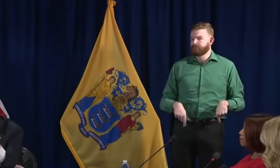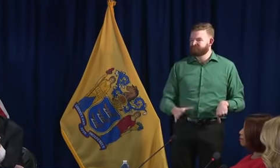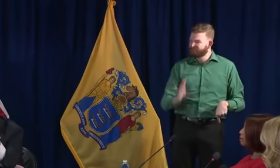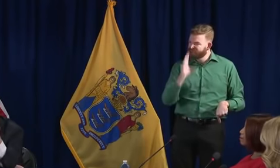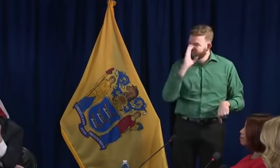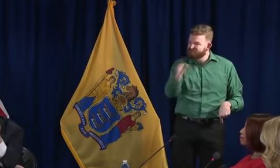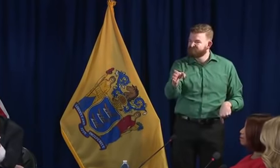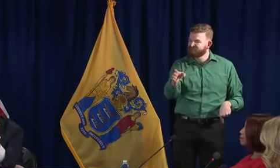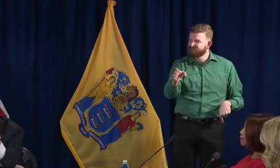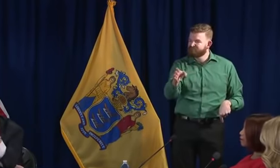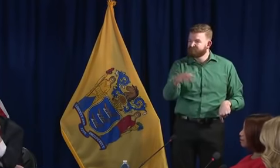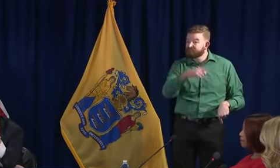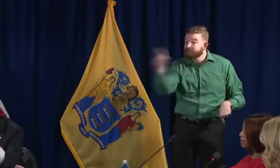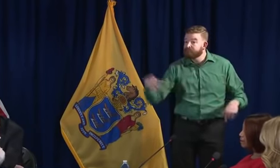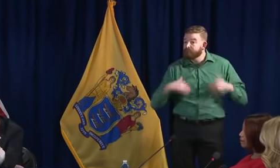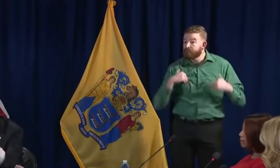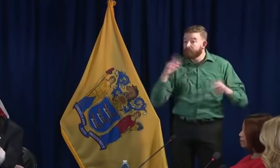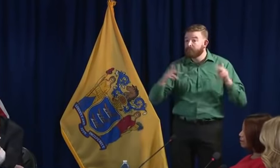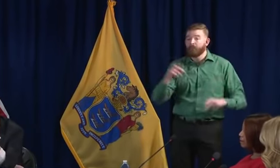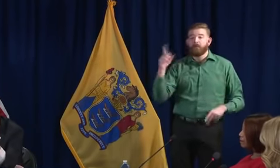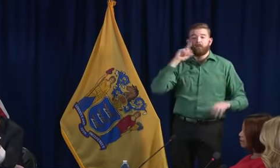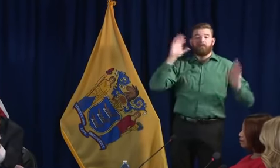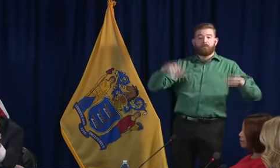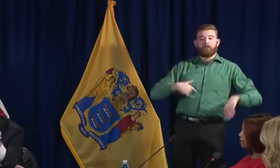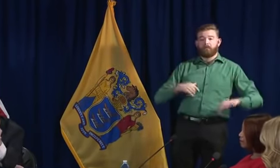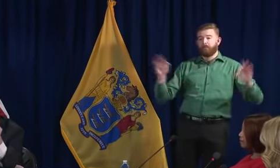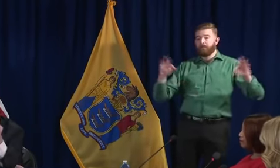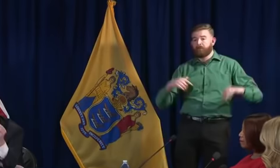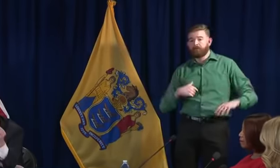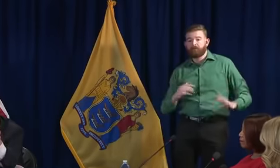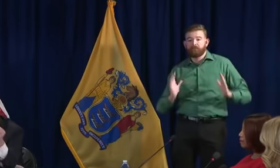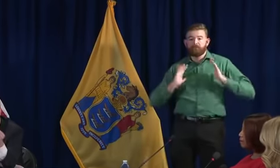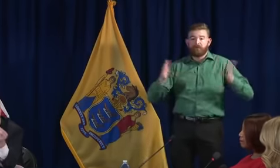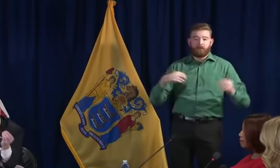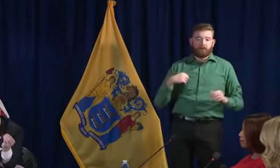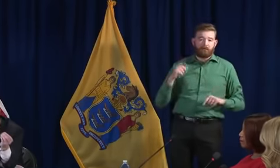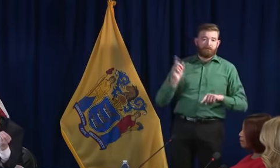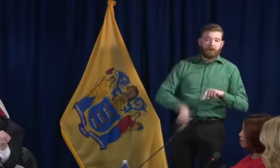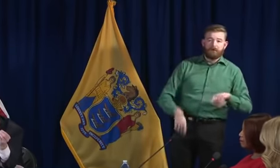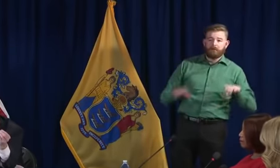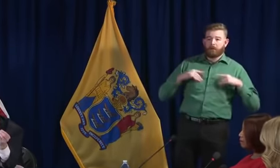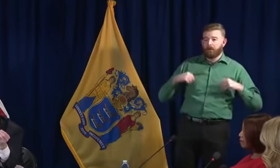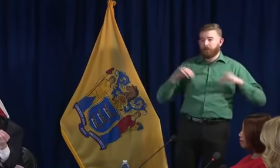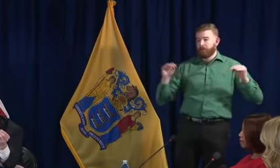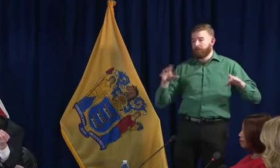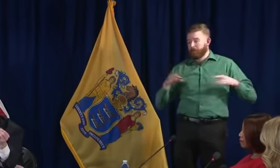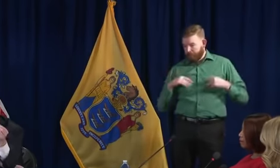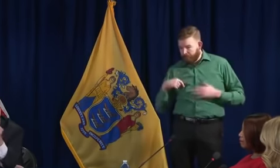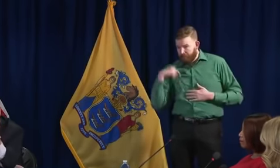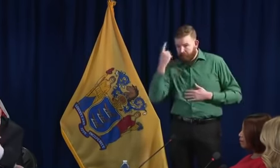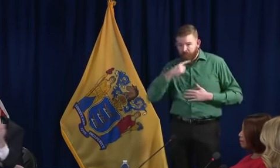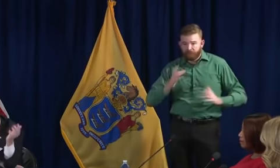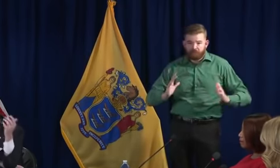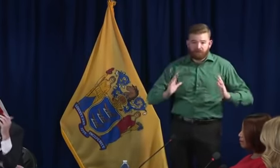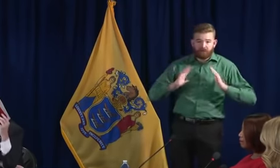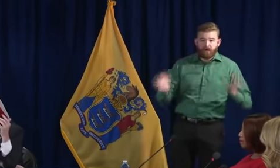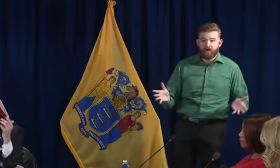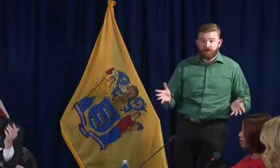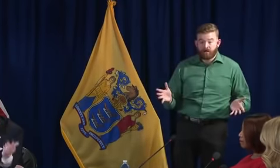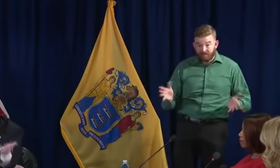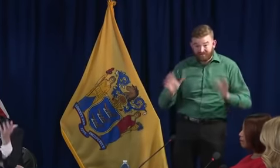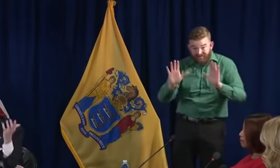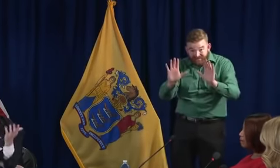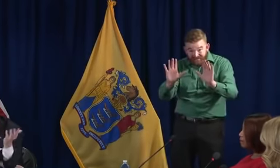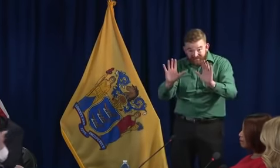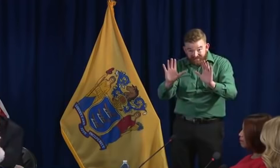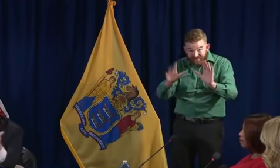folks, you may feel like you're above it all. You may feel, and you are, the picture of health. But if you gather, you